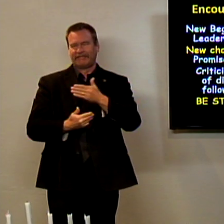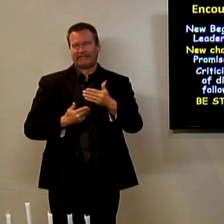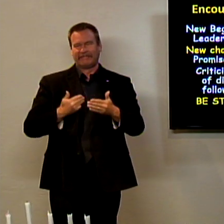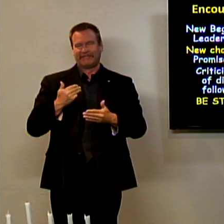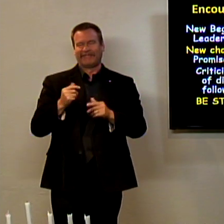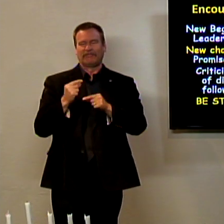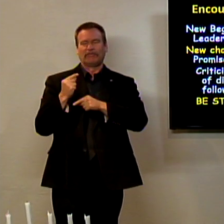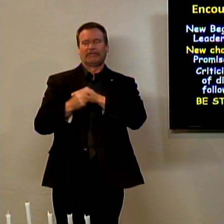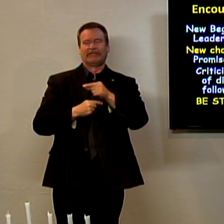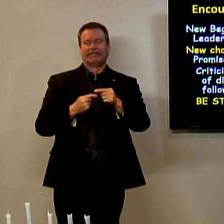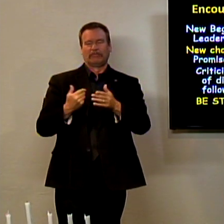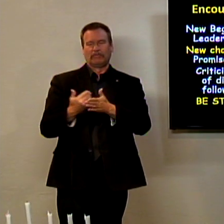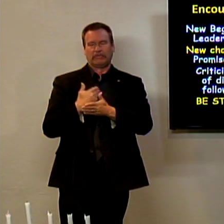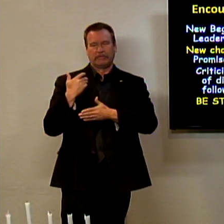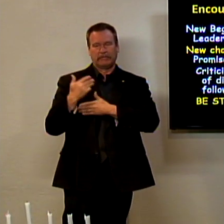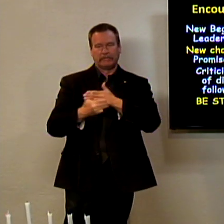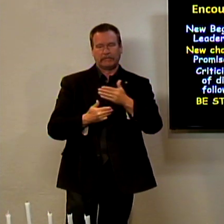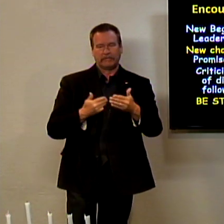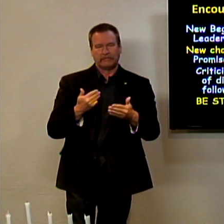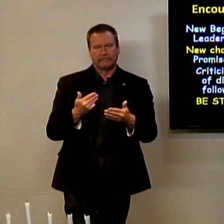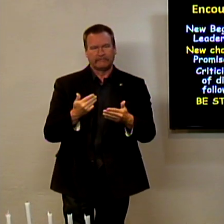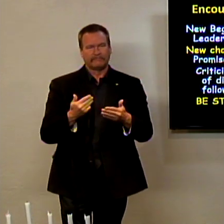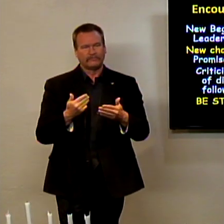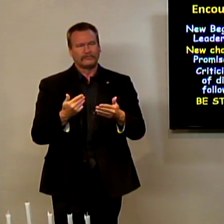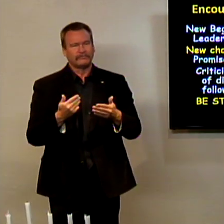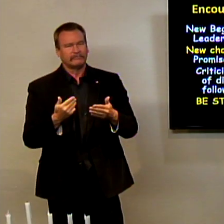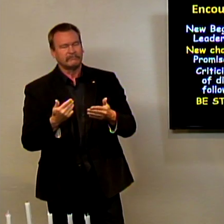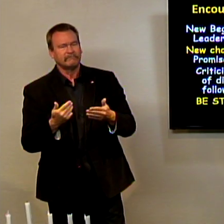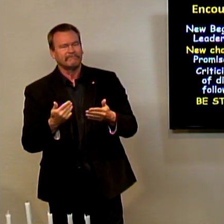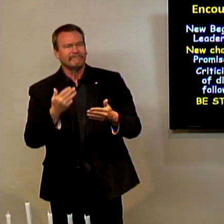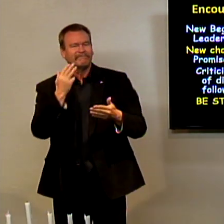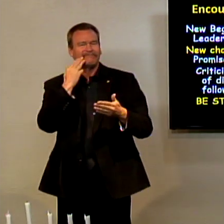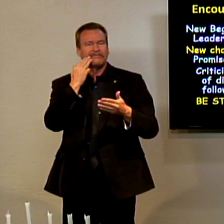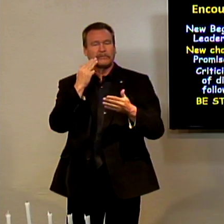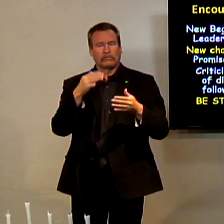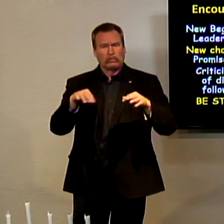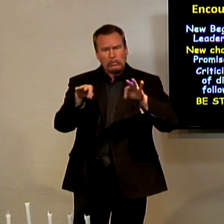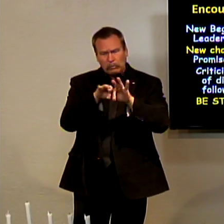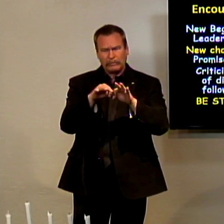But it's a new generation that's taking over, that's getting ready to lead.